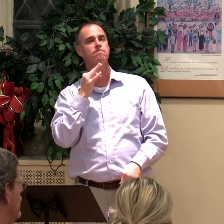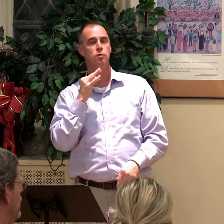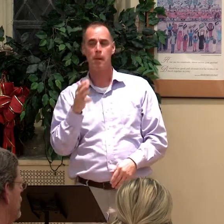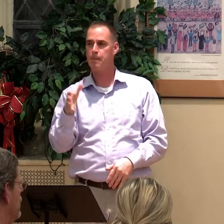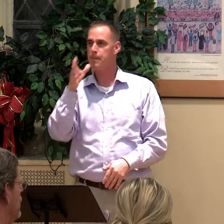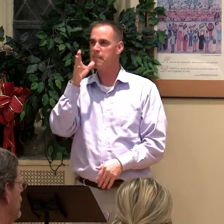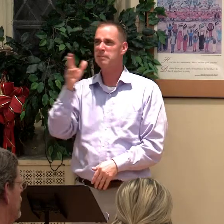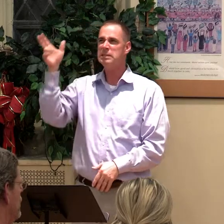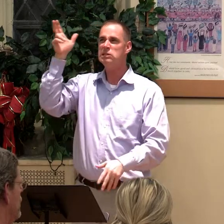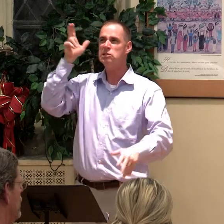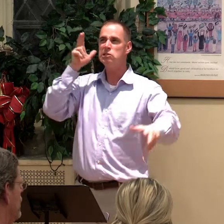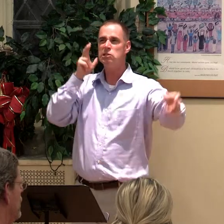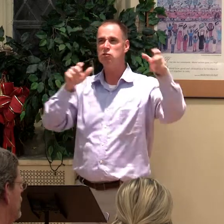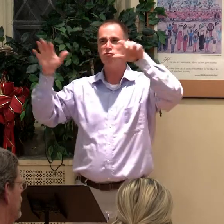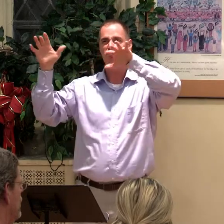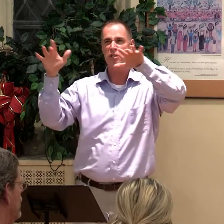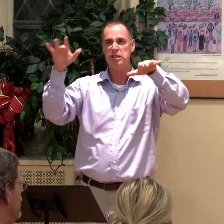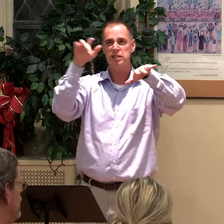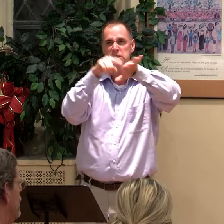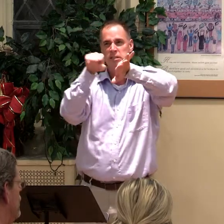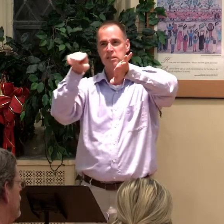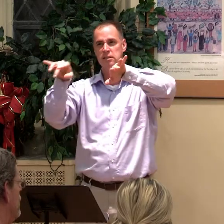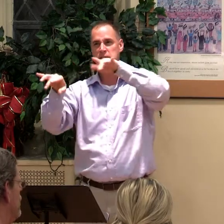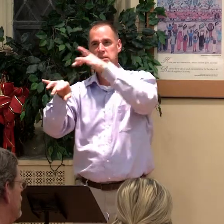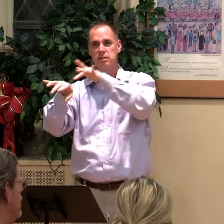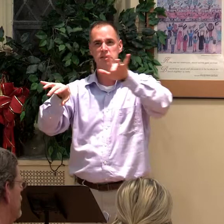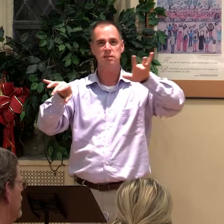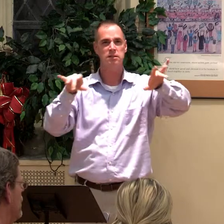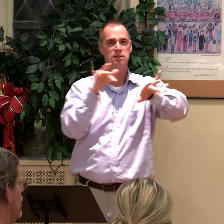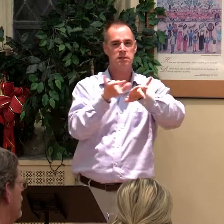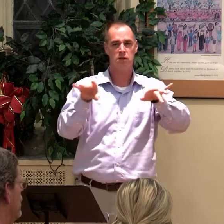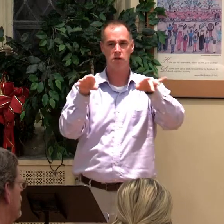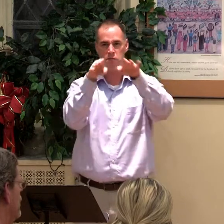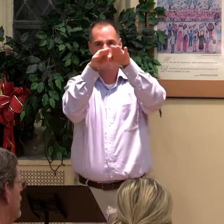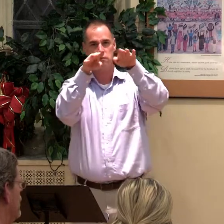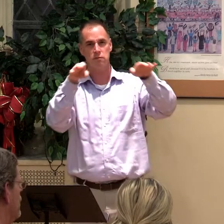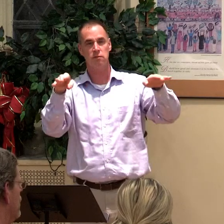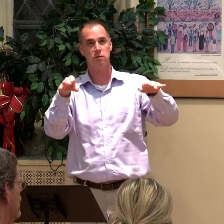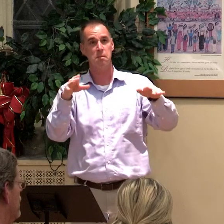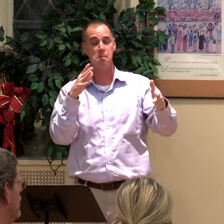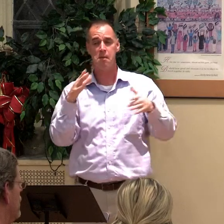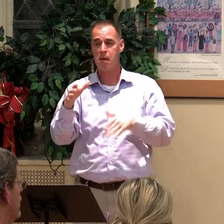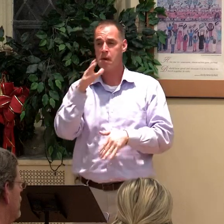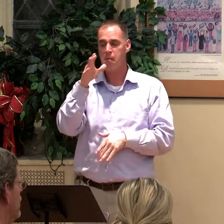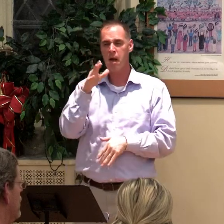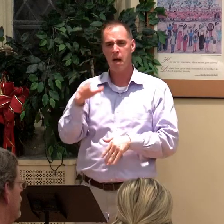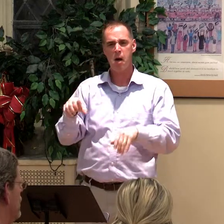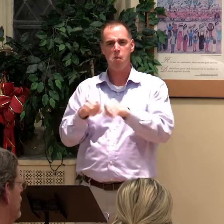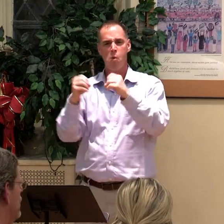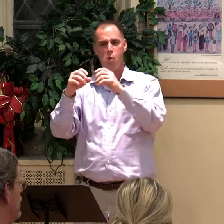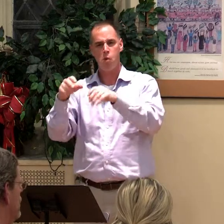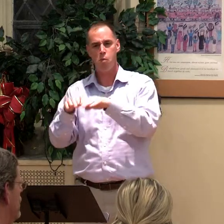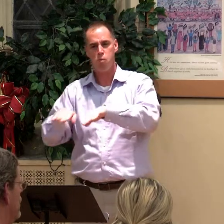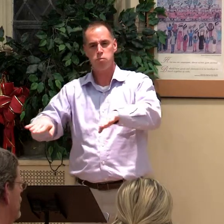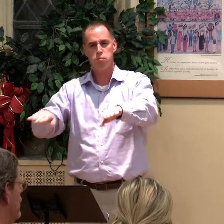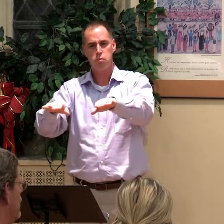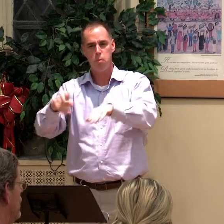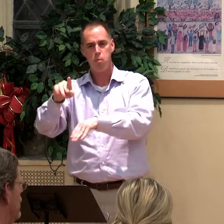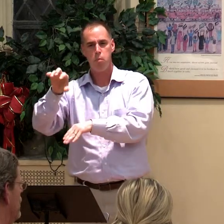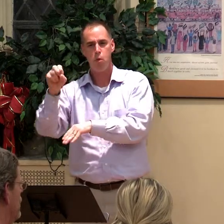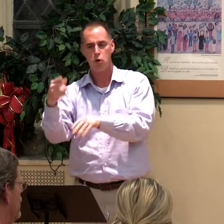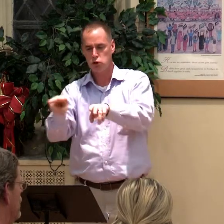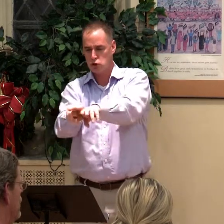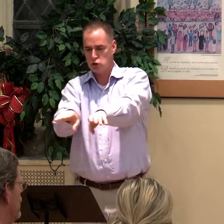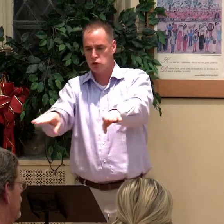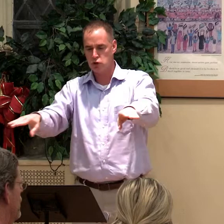her dreams, if she comes out onto the broken porch at night, called by the